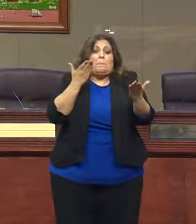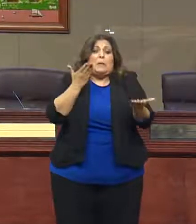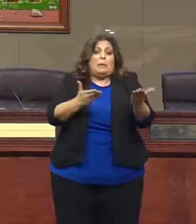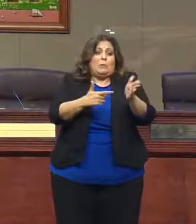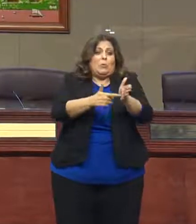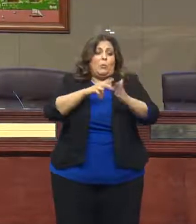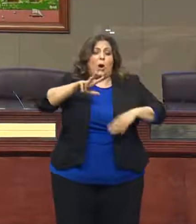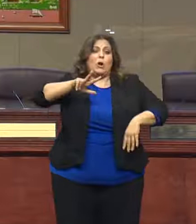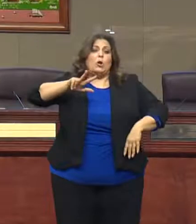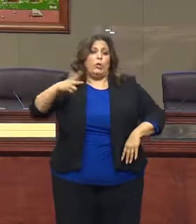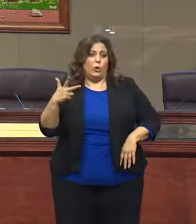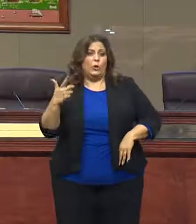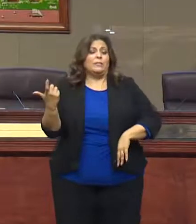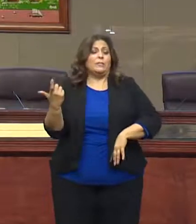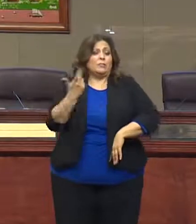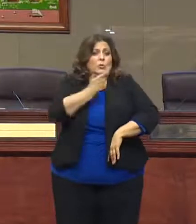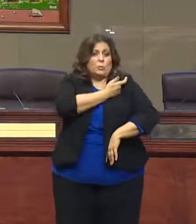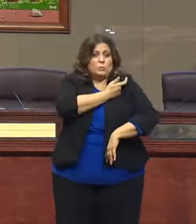or otherwise,